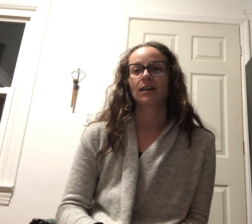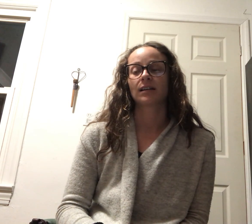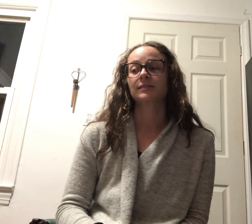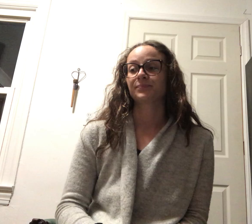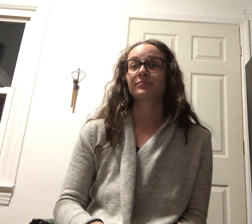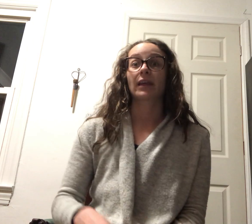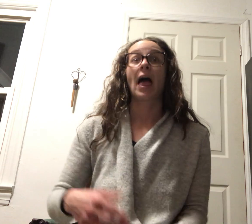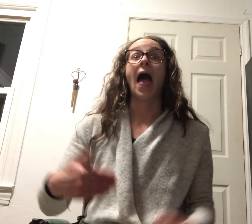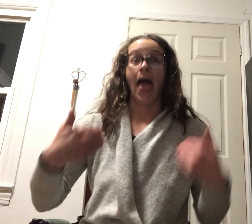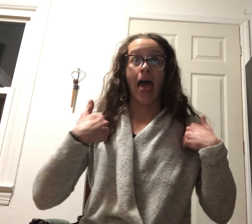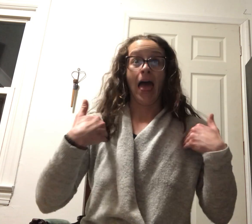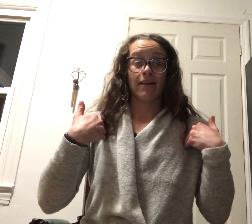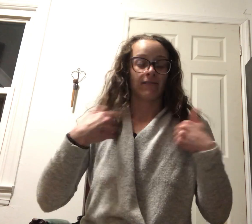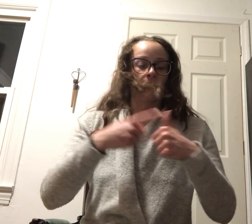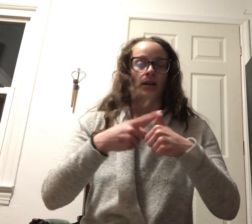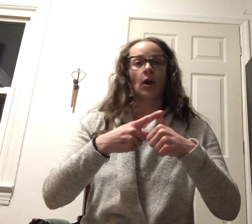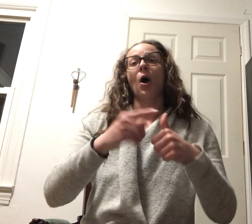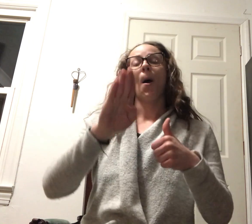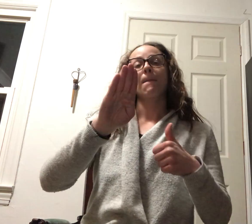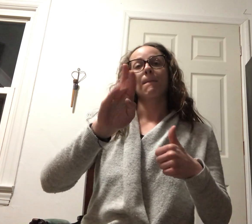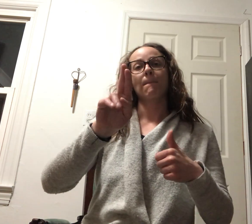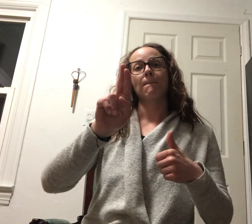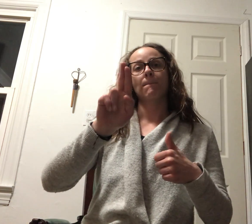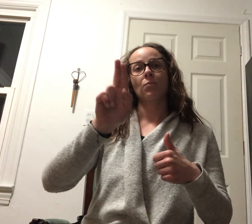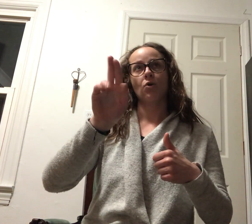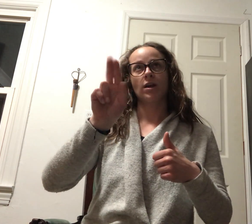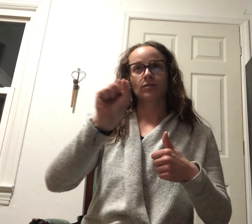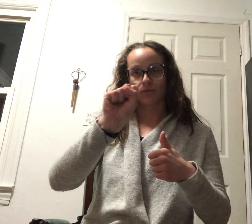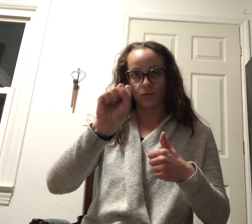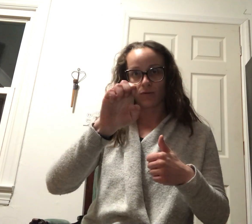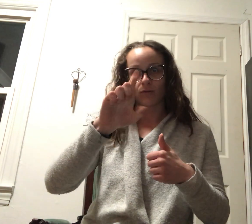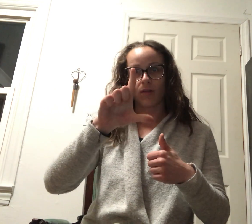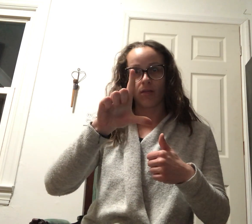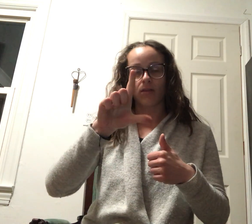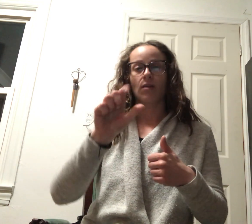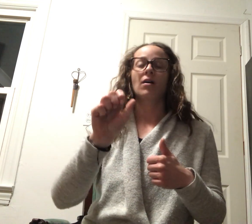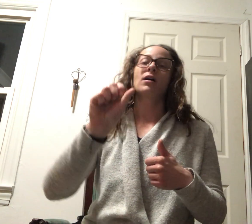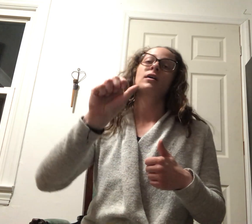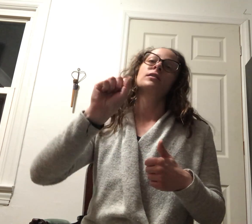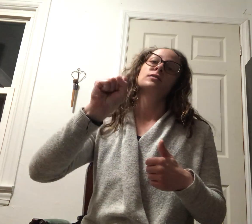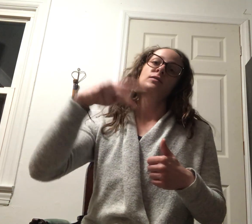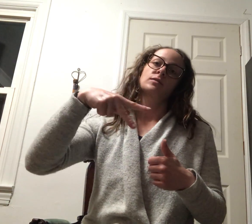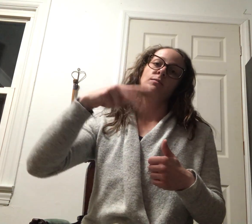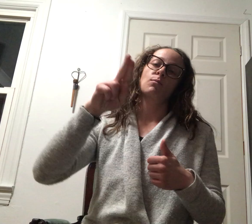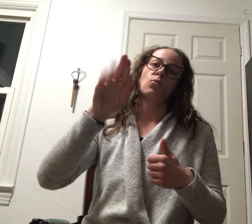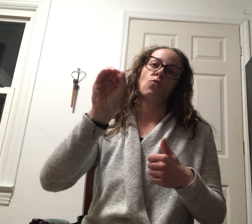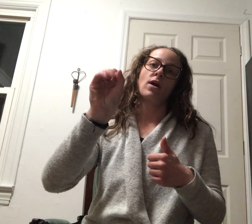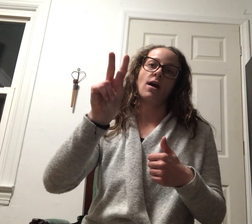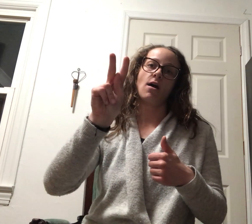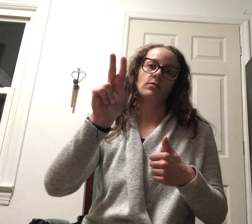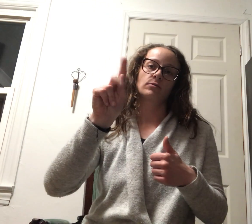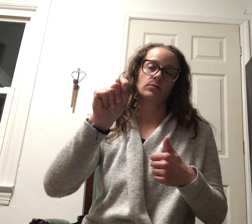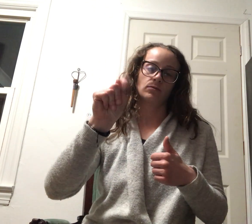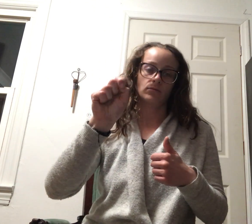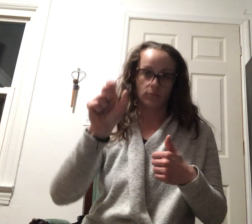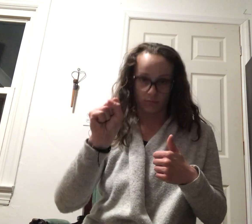sprouts. Well, they haven't quite kicked in yet, but some Brussels sprouts. And we got some really big